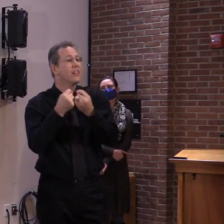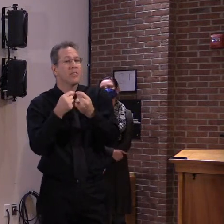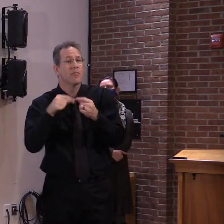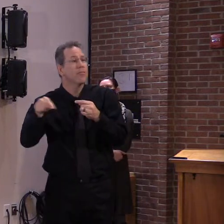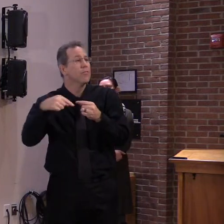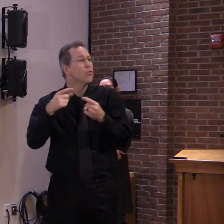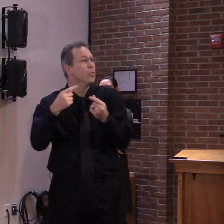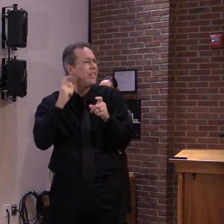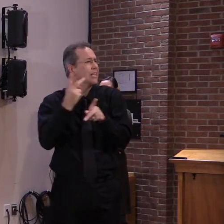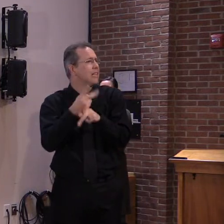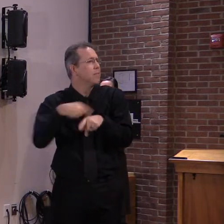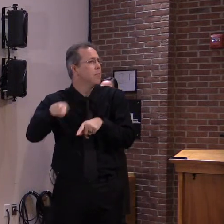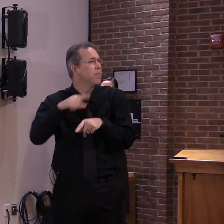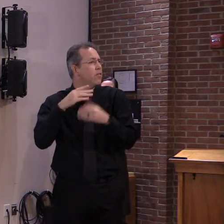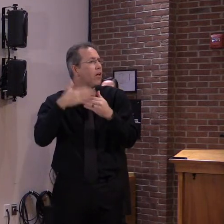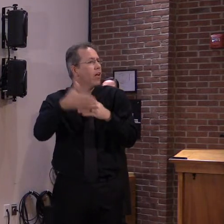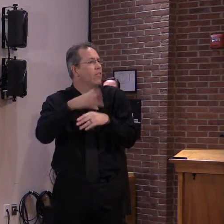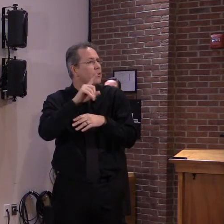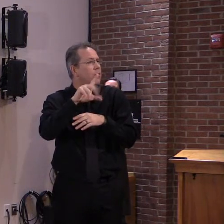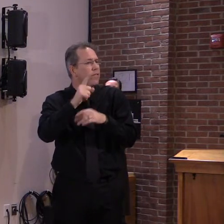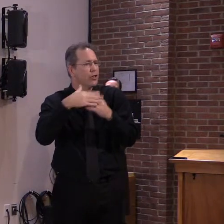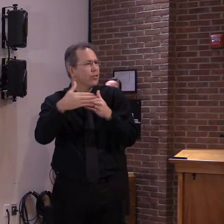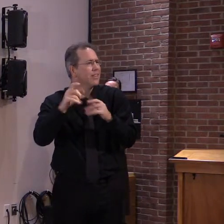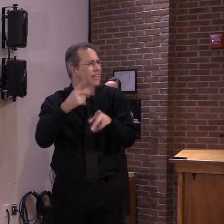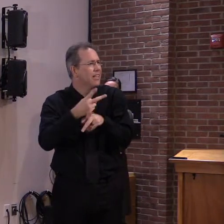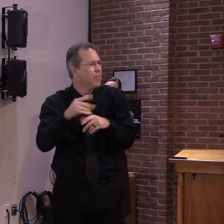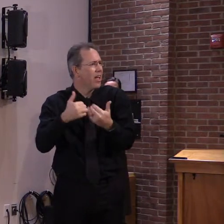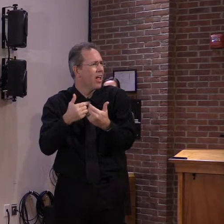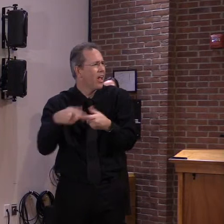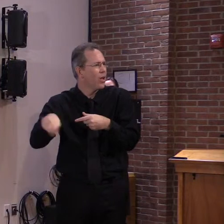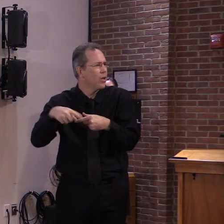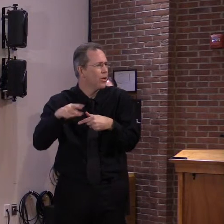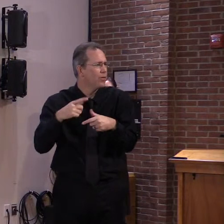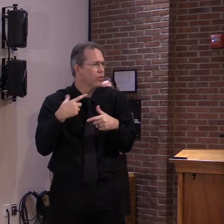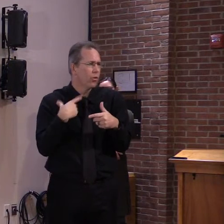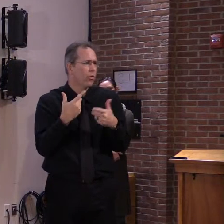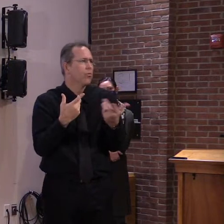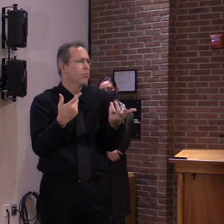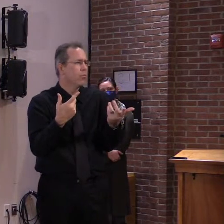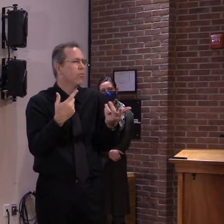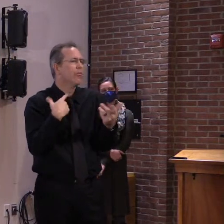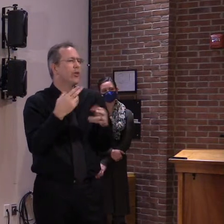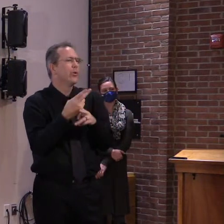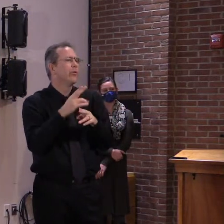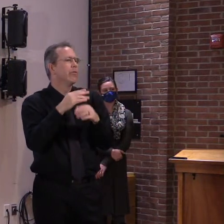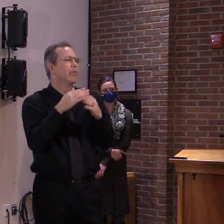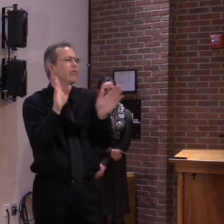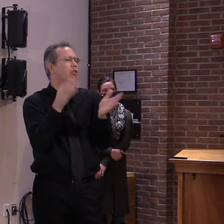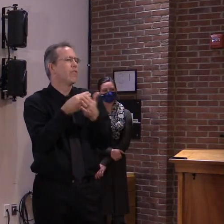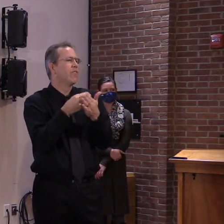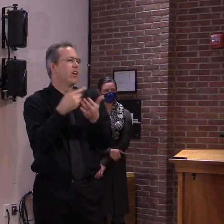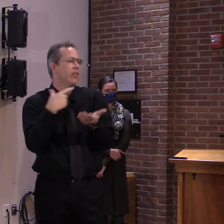31st. So we will be using general fund money in this regard to do that